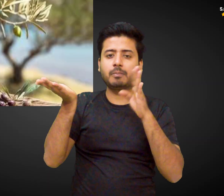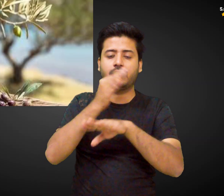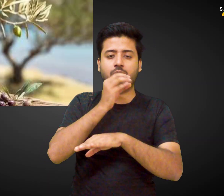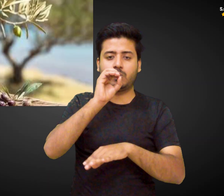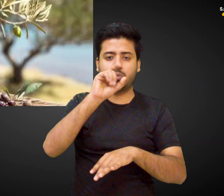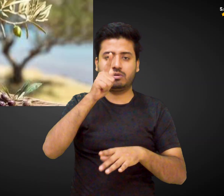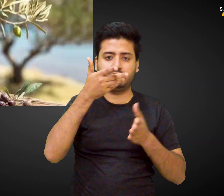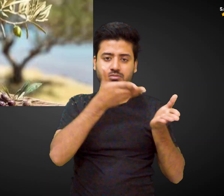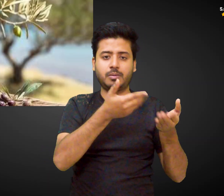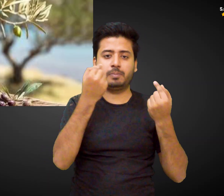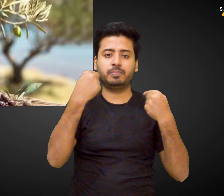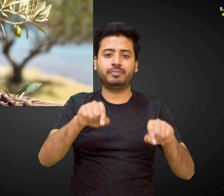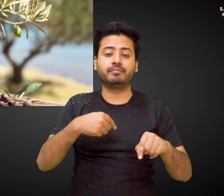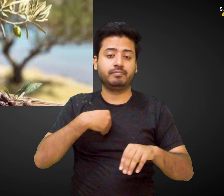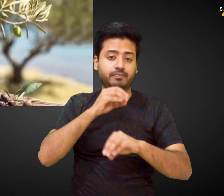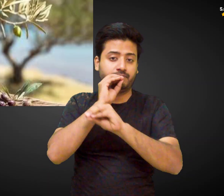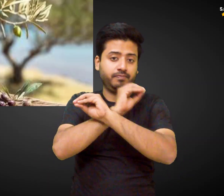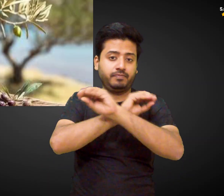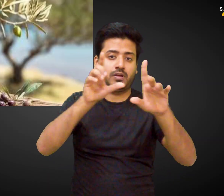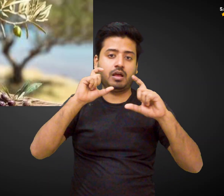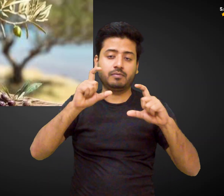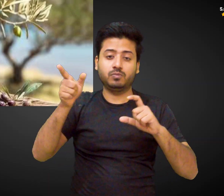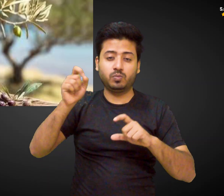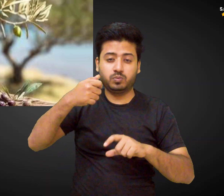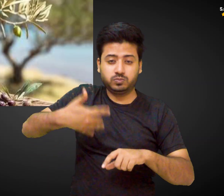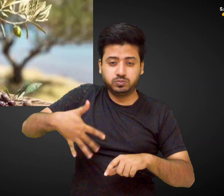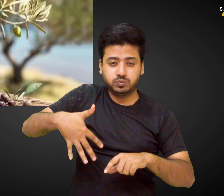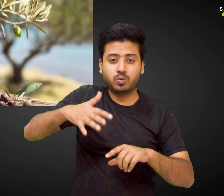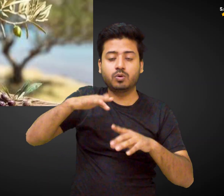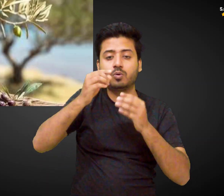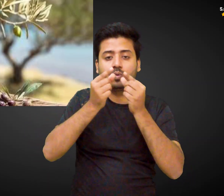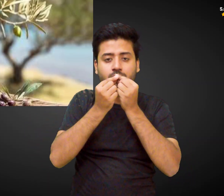temperatures. Refined or light olive oil. These types are more processed and have a